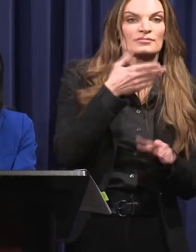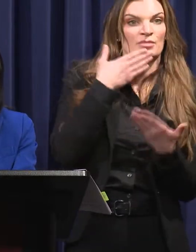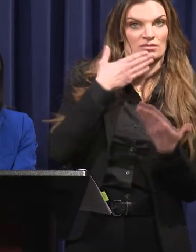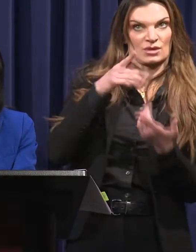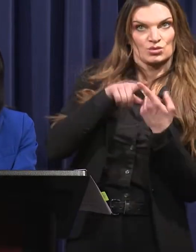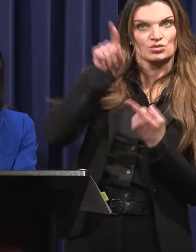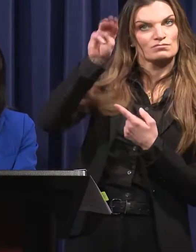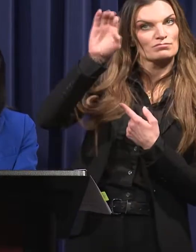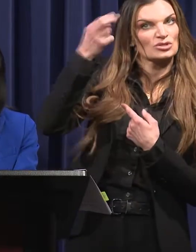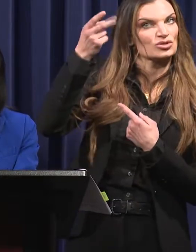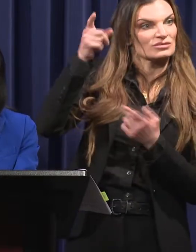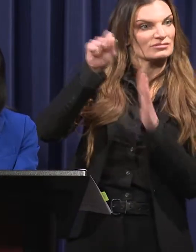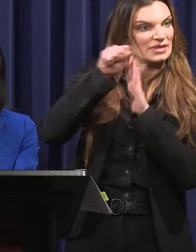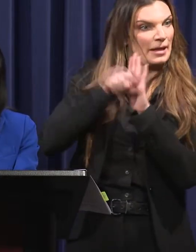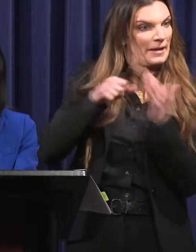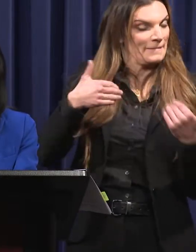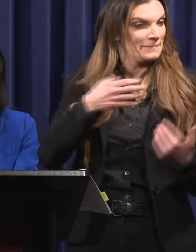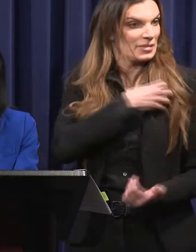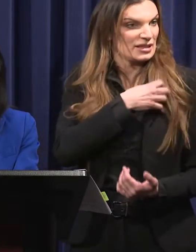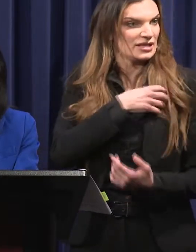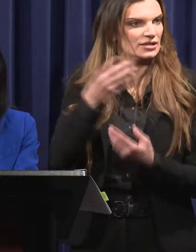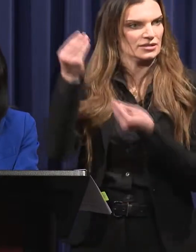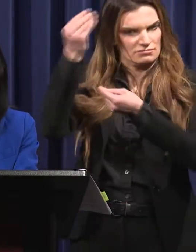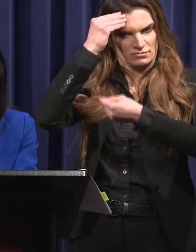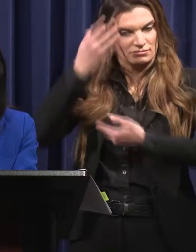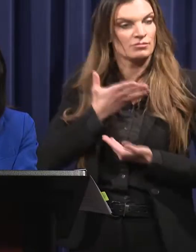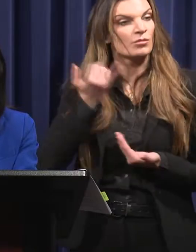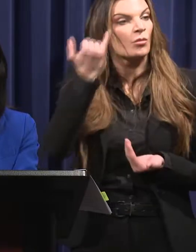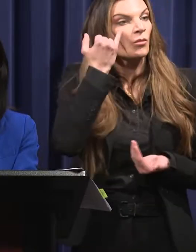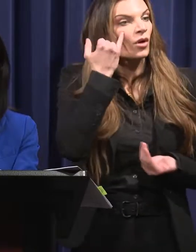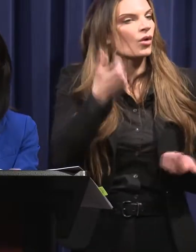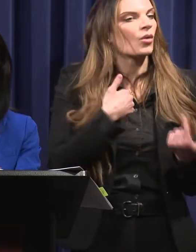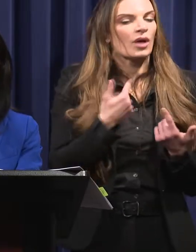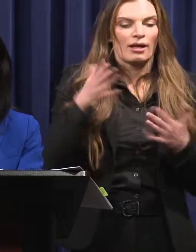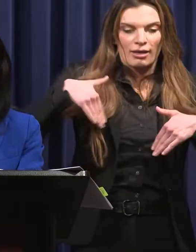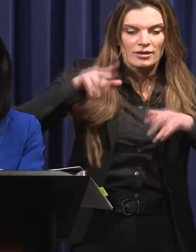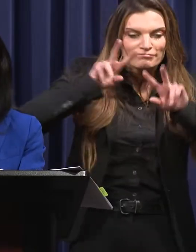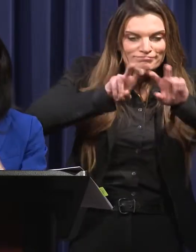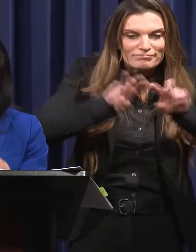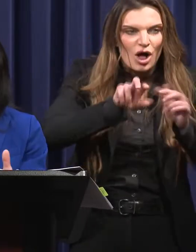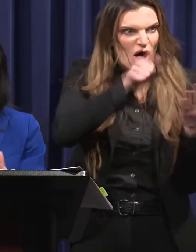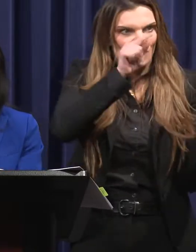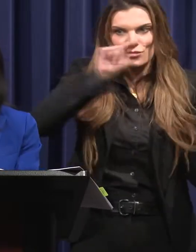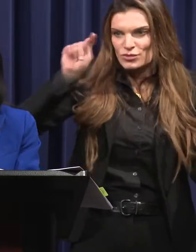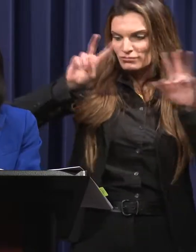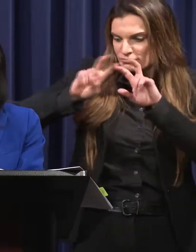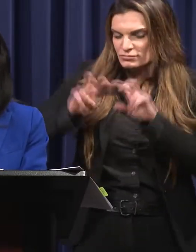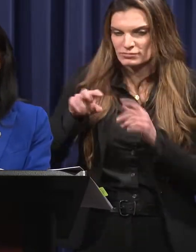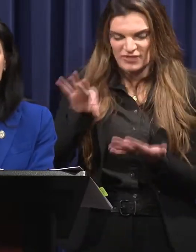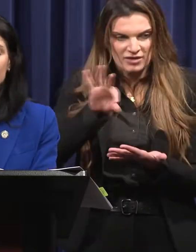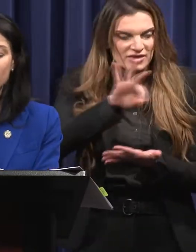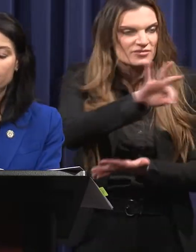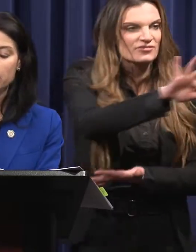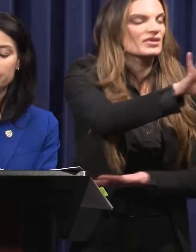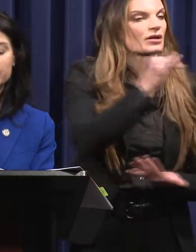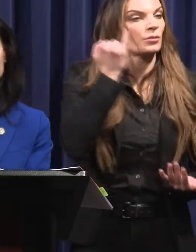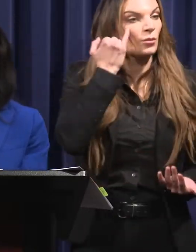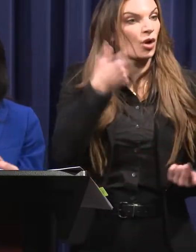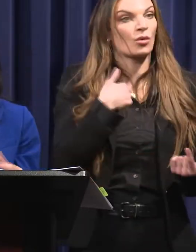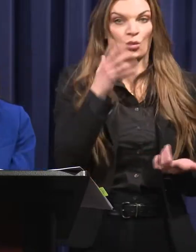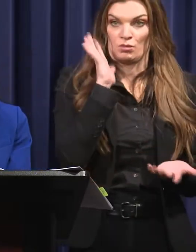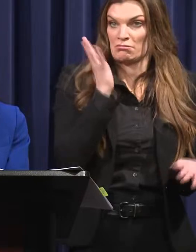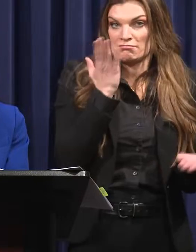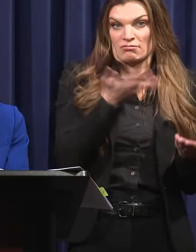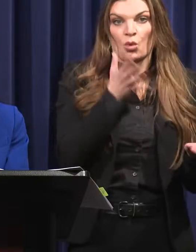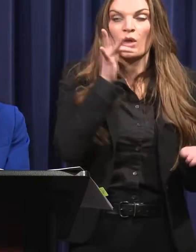State Police, it's likely the public would never see what happened to any of this money. With today's charges, we allege that Ann and Rob Menard didn't